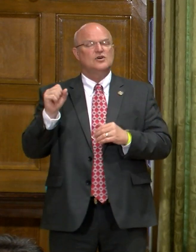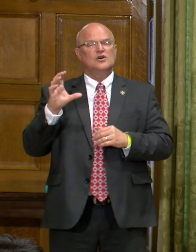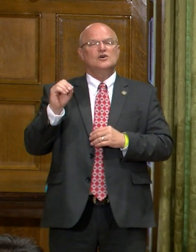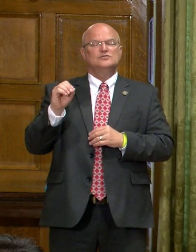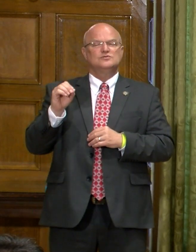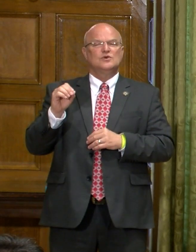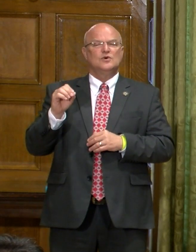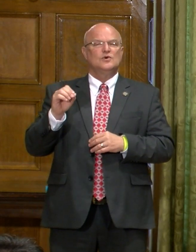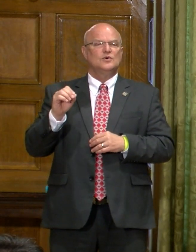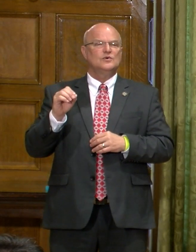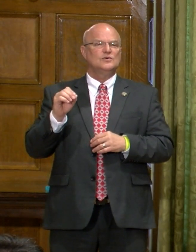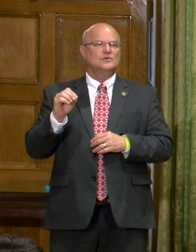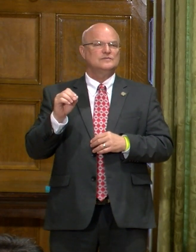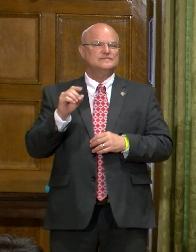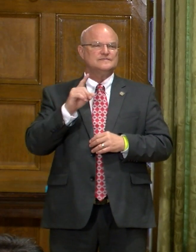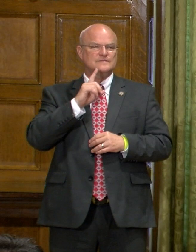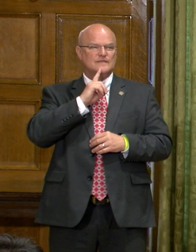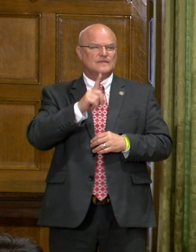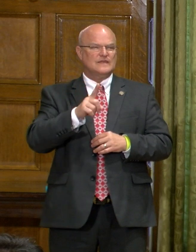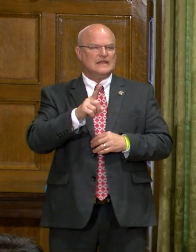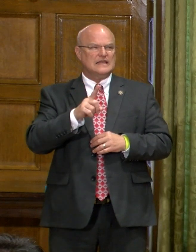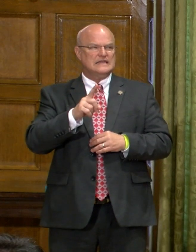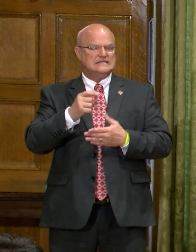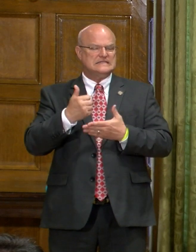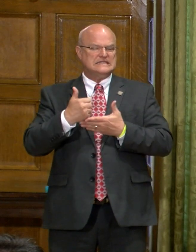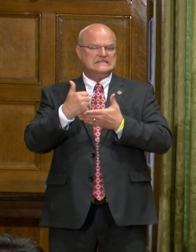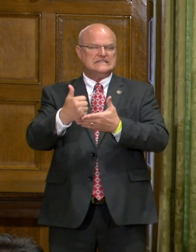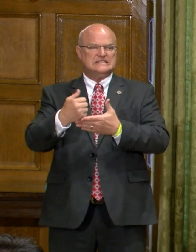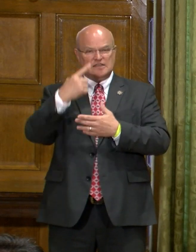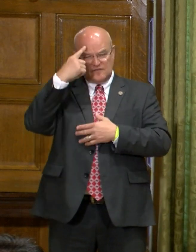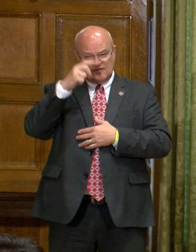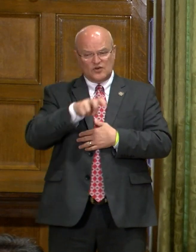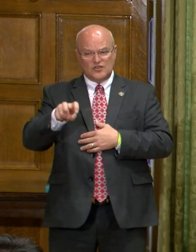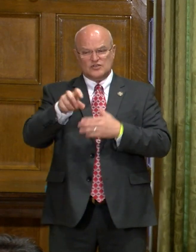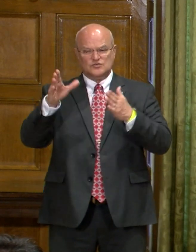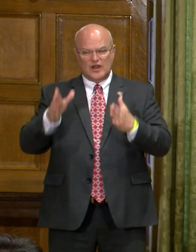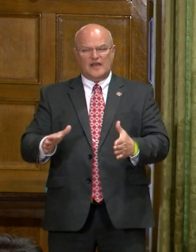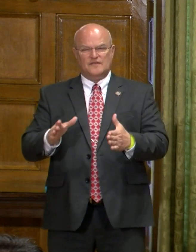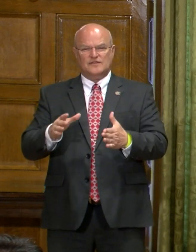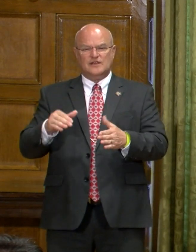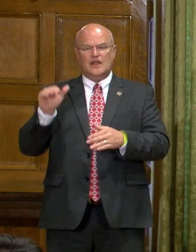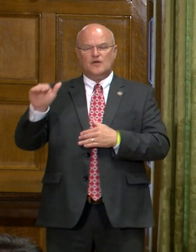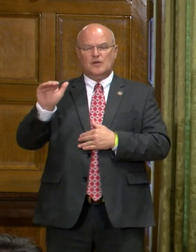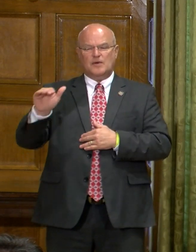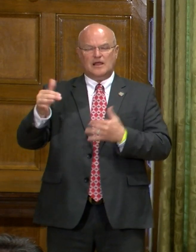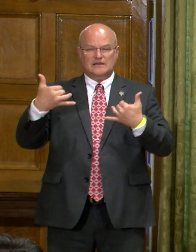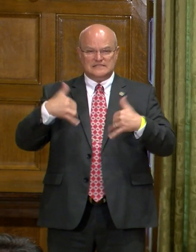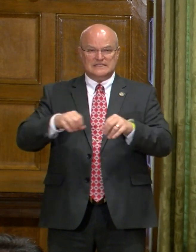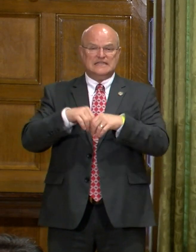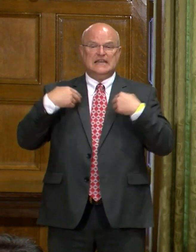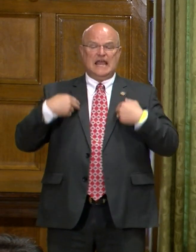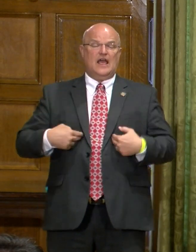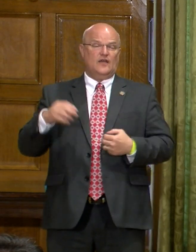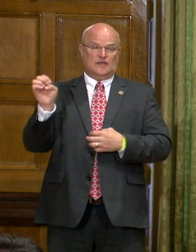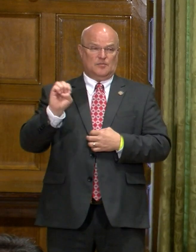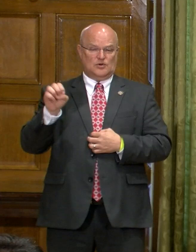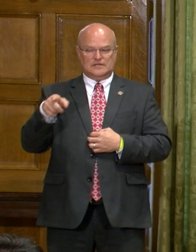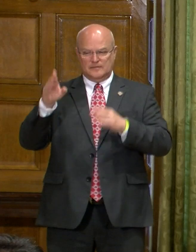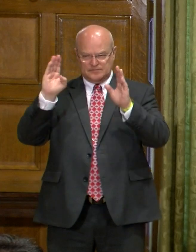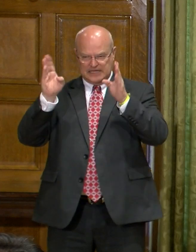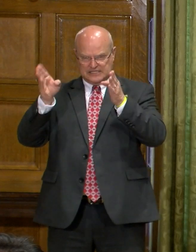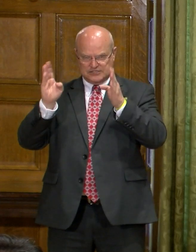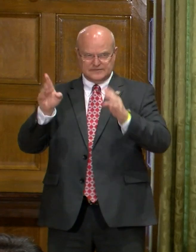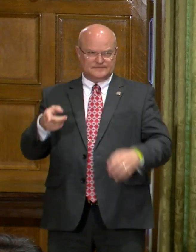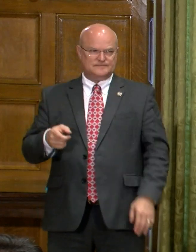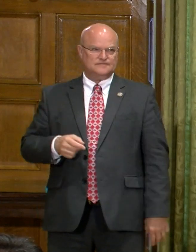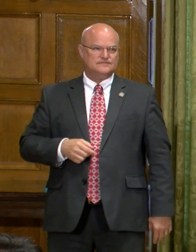So it's an assistance to the traveler and reminder that we're still in a health emergency that they need to pay